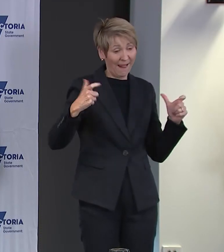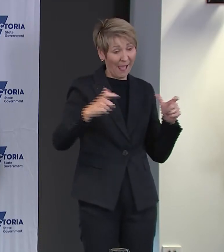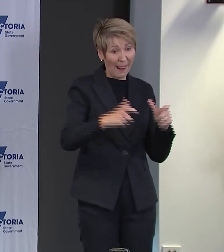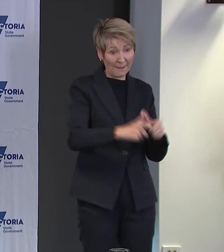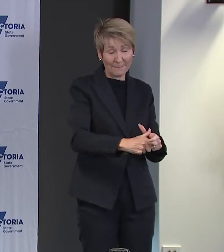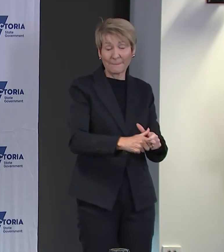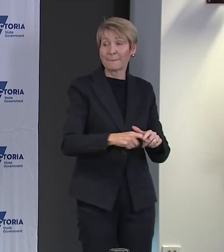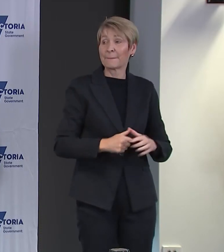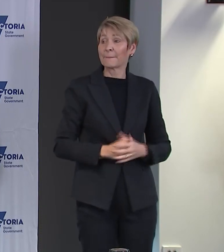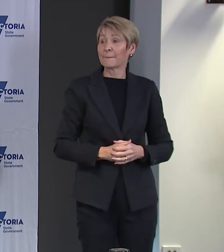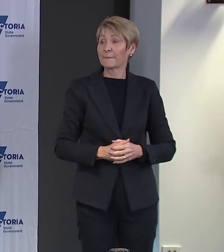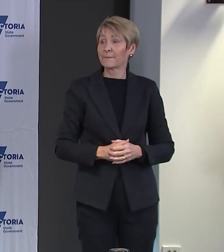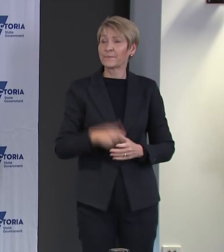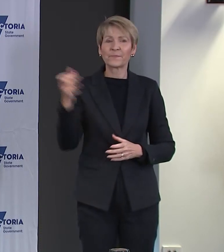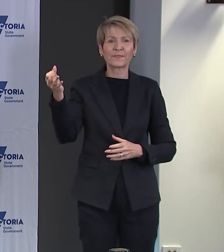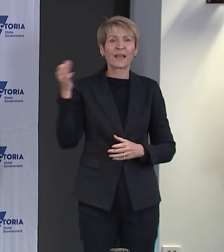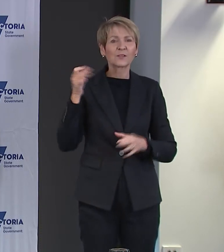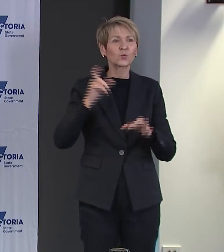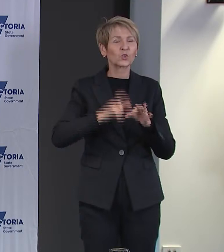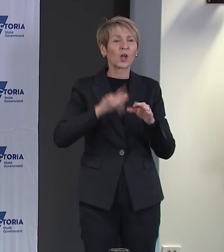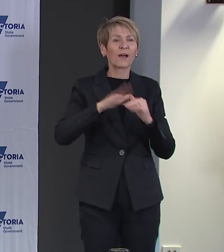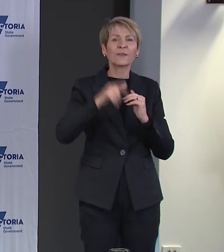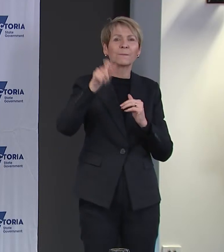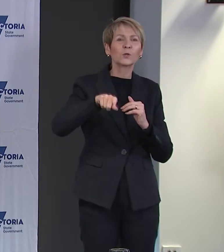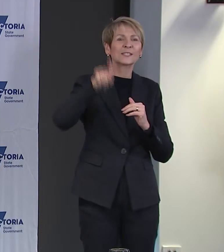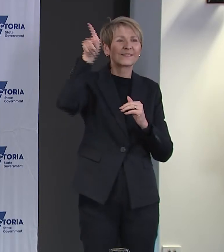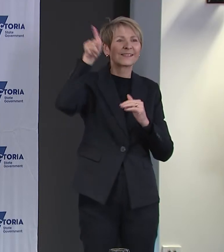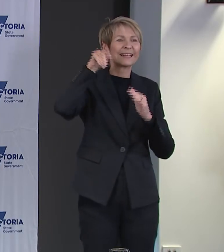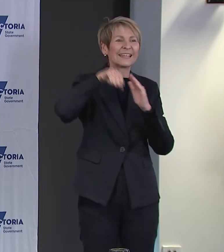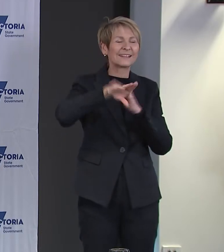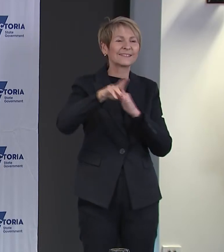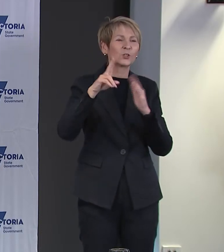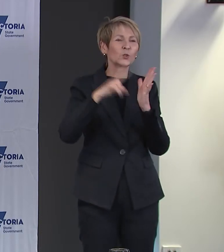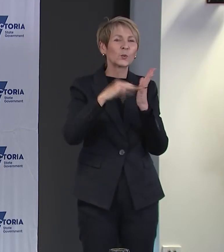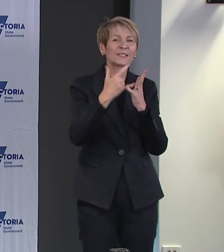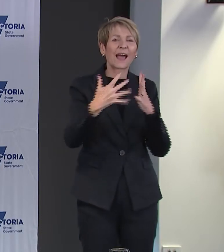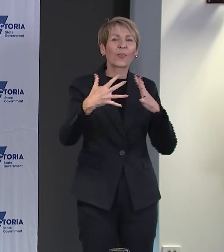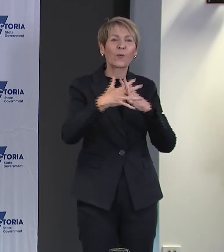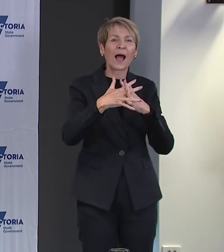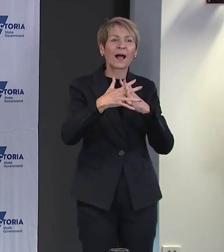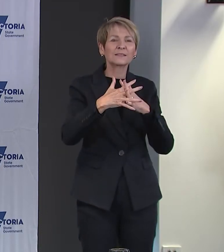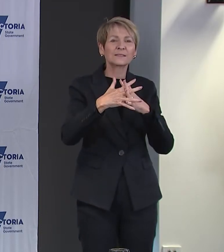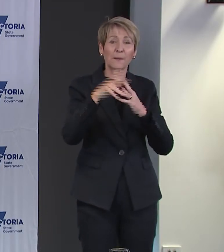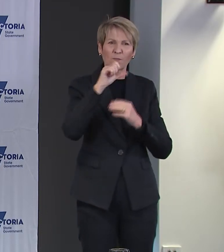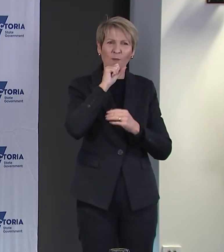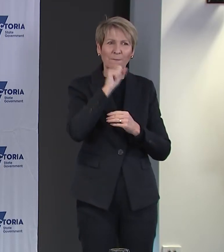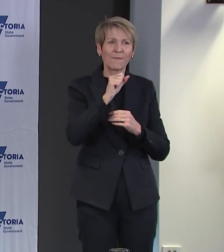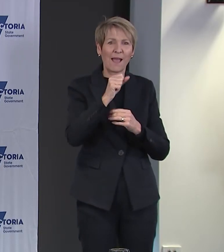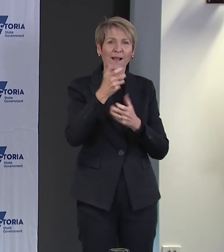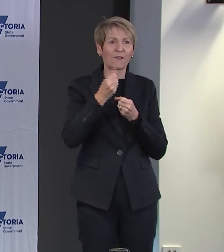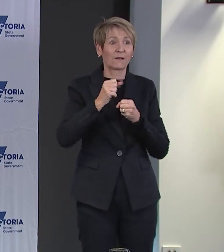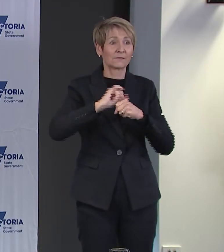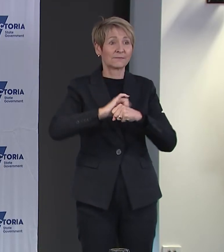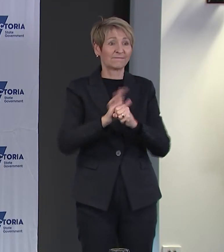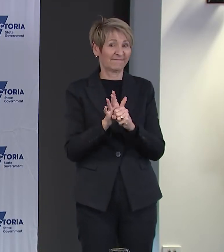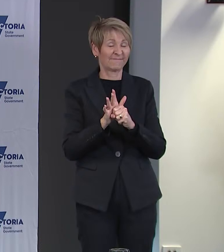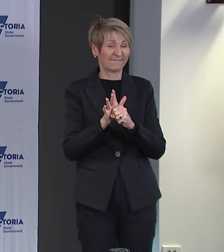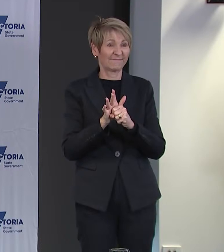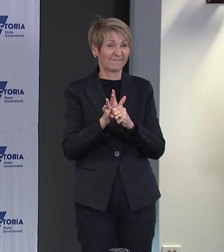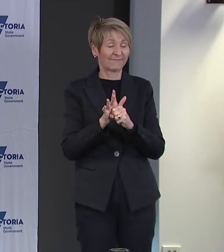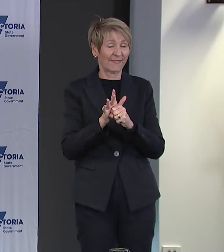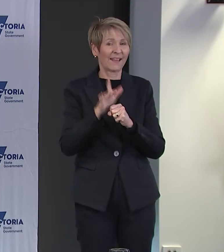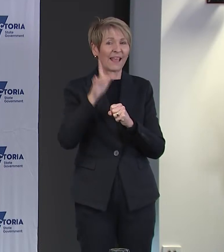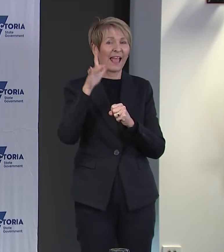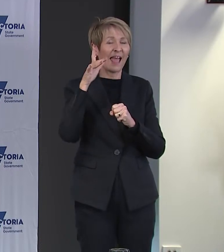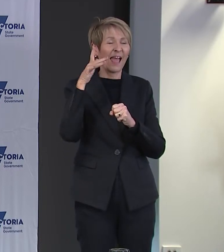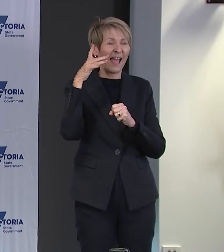possibility that the fellow who had it in New South Wales, the Barbecues Galore guy in mid-April, that it's actually been spreading around New South Wales since then,